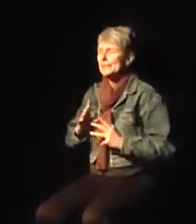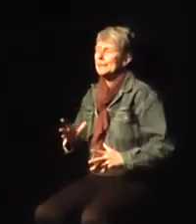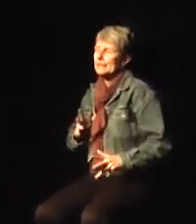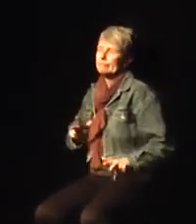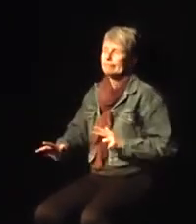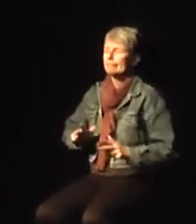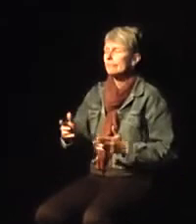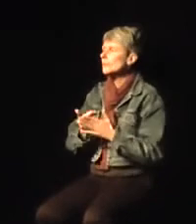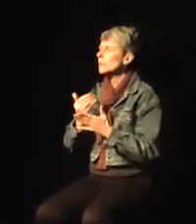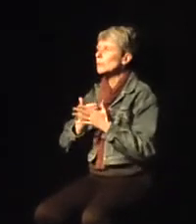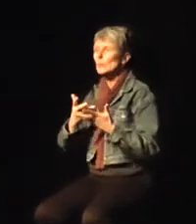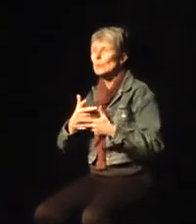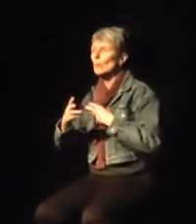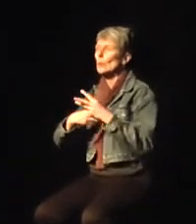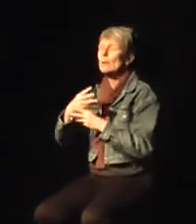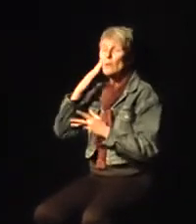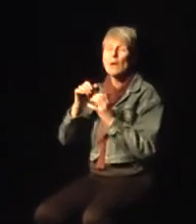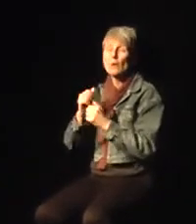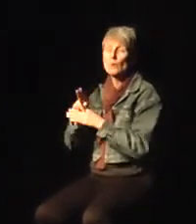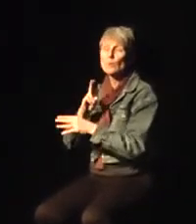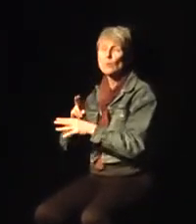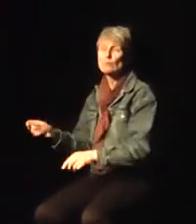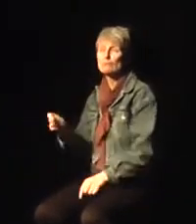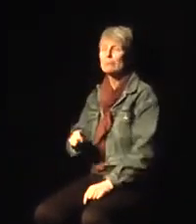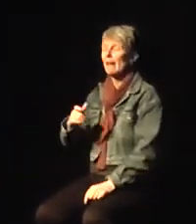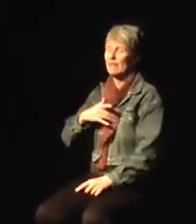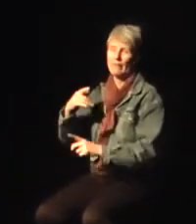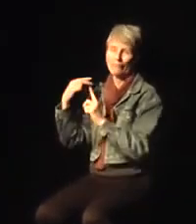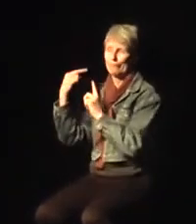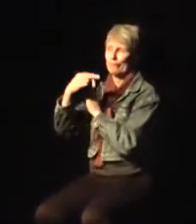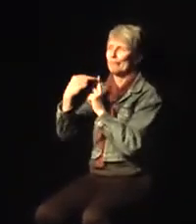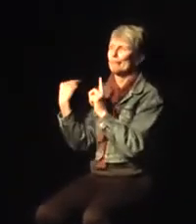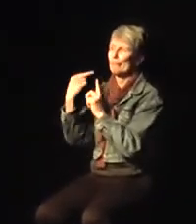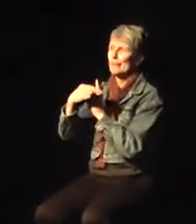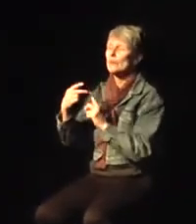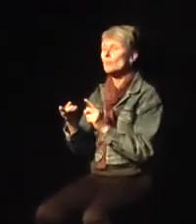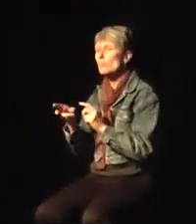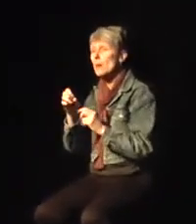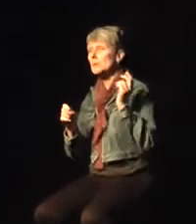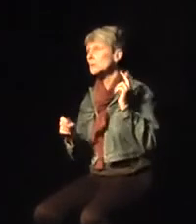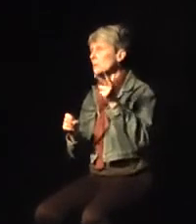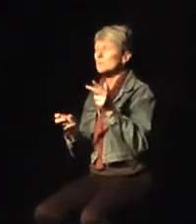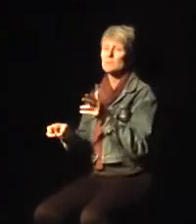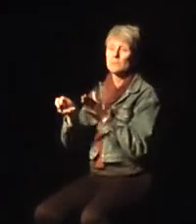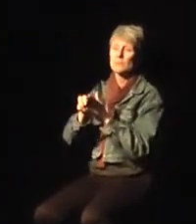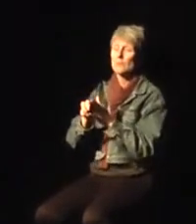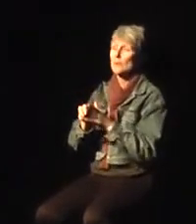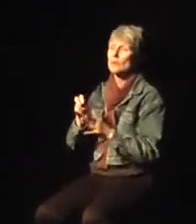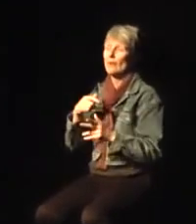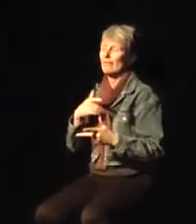use the cane, but I feel awkward, like eyes are on me. I board the bus when it arrives, never letting go of